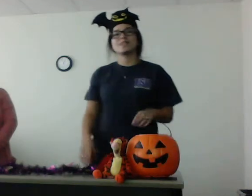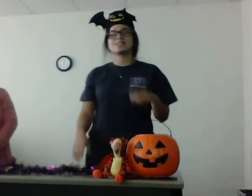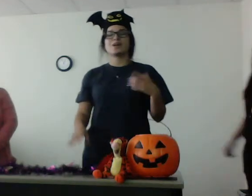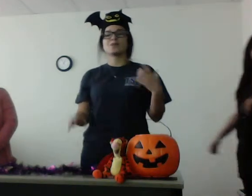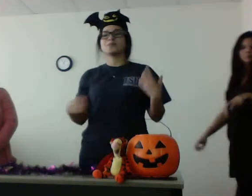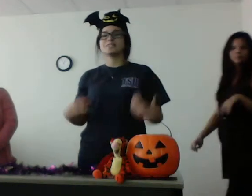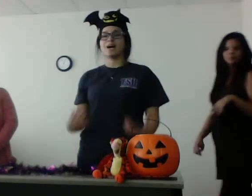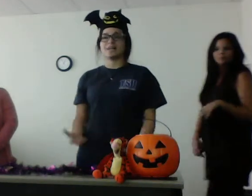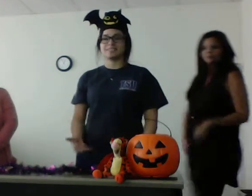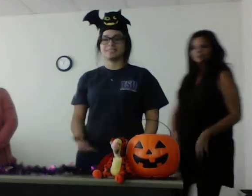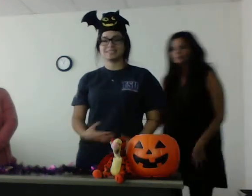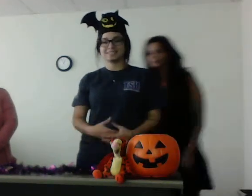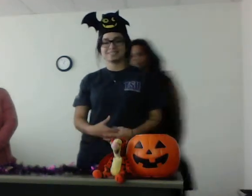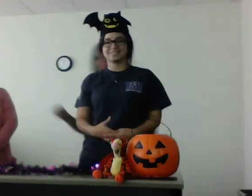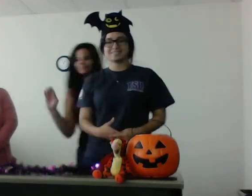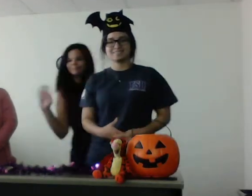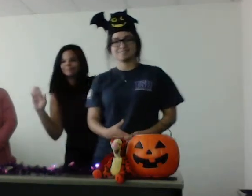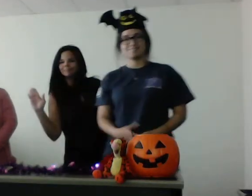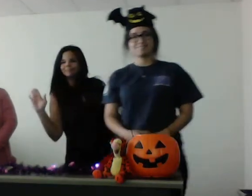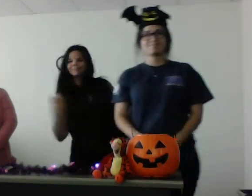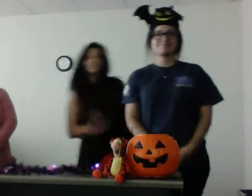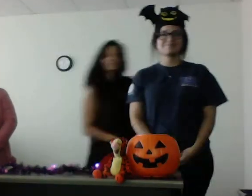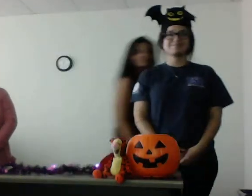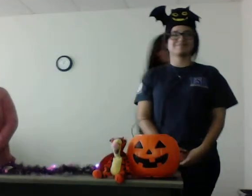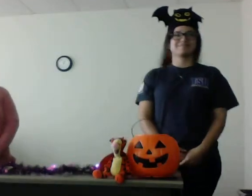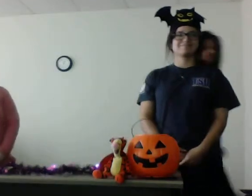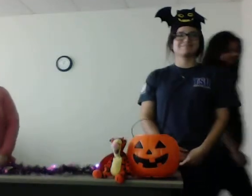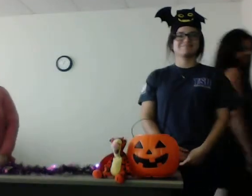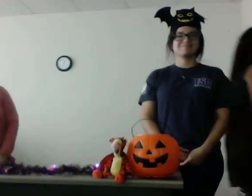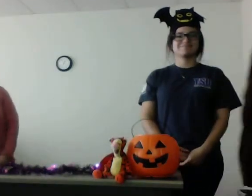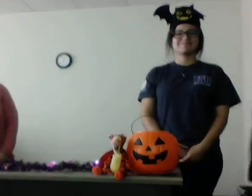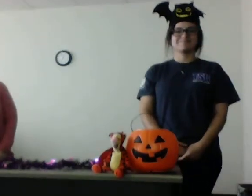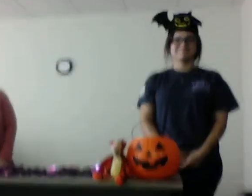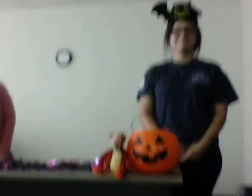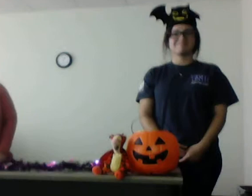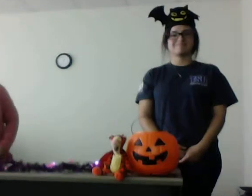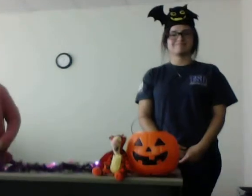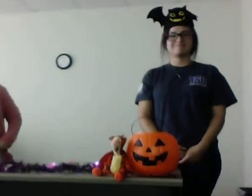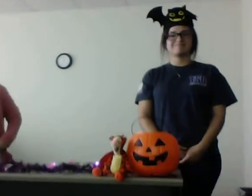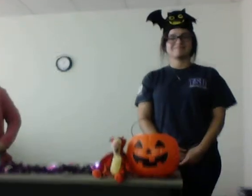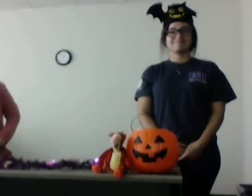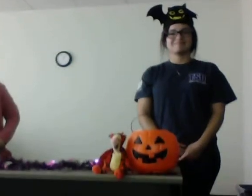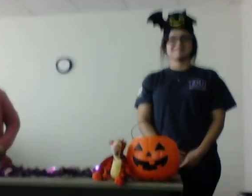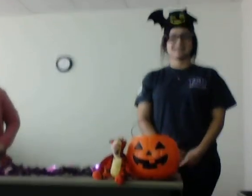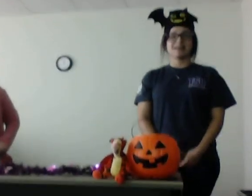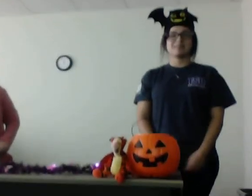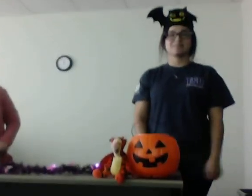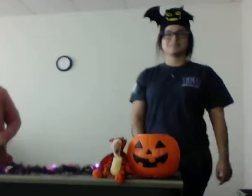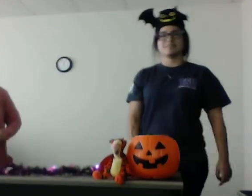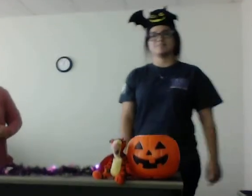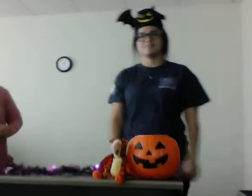next Halloween night. I miss that.